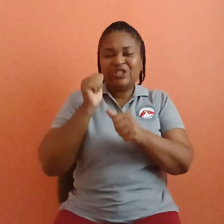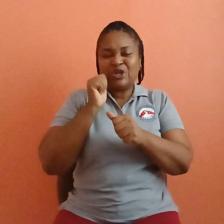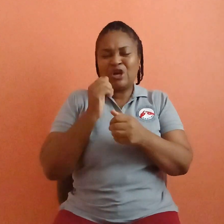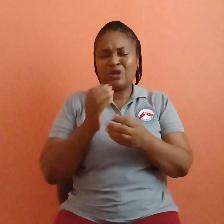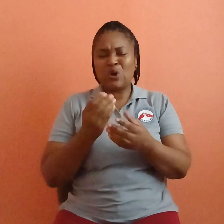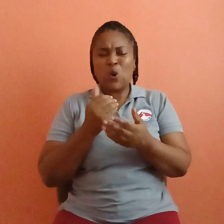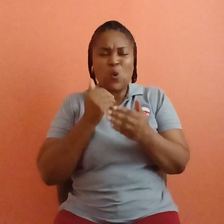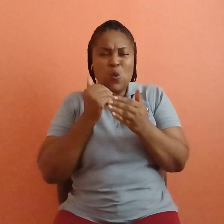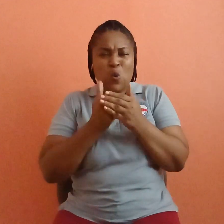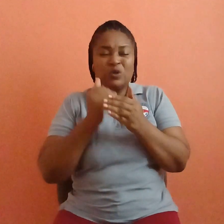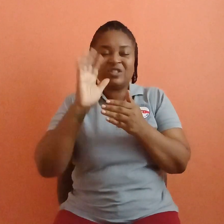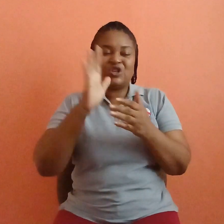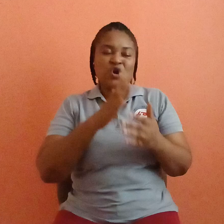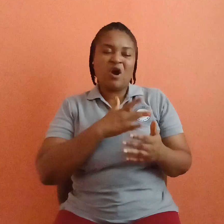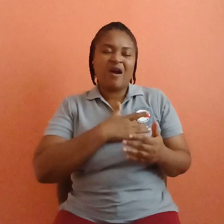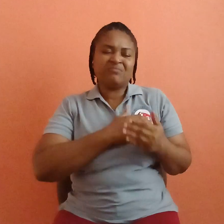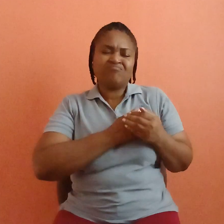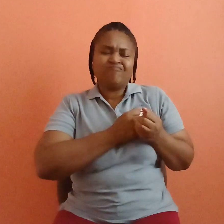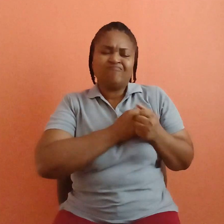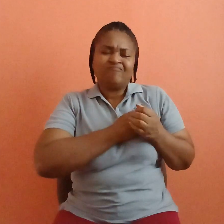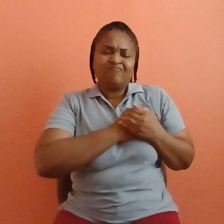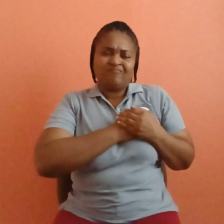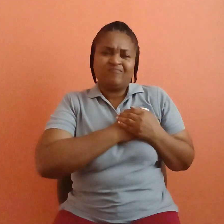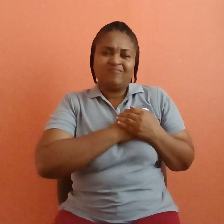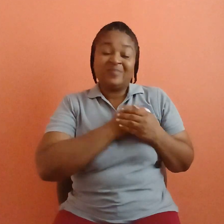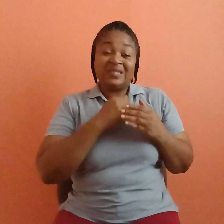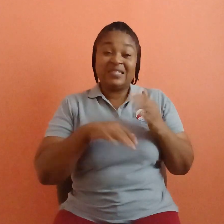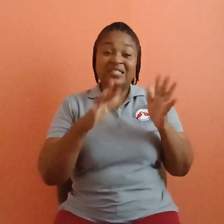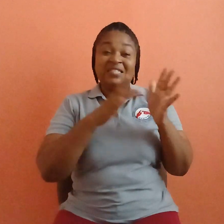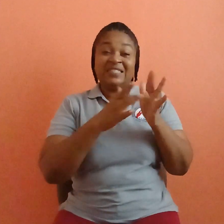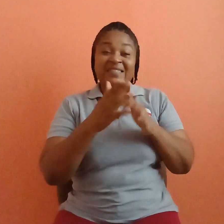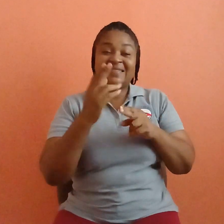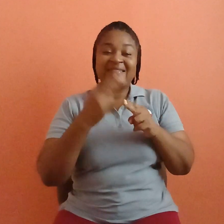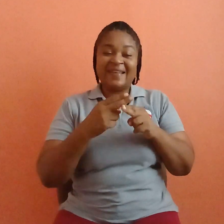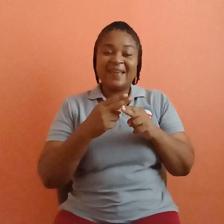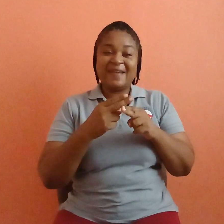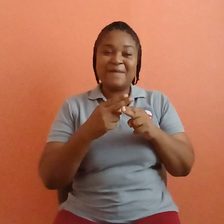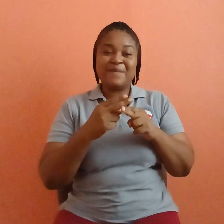In Jesus' name, amen.